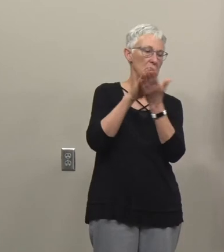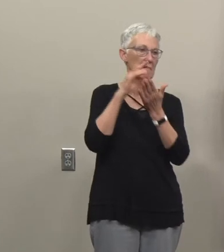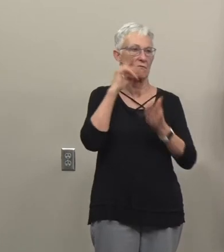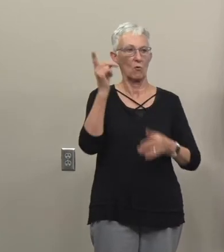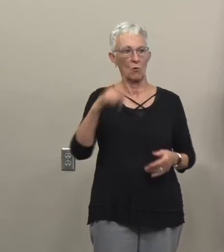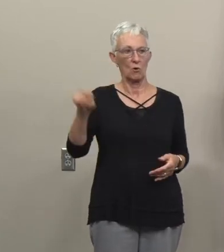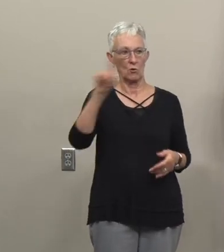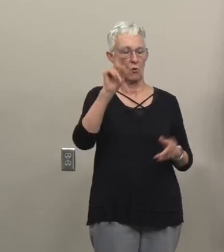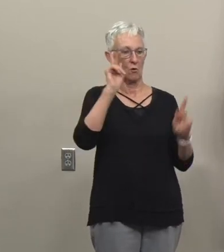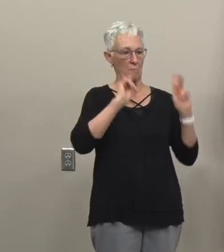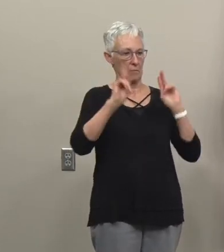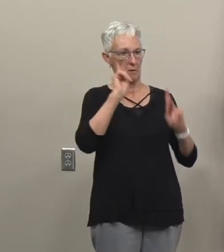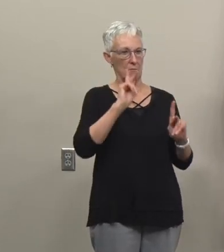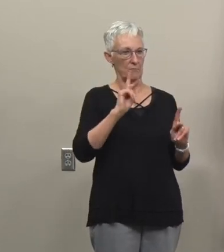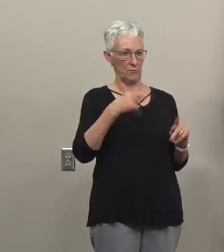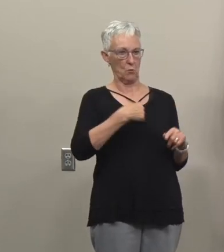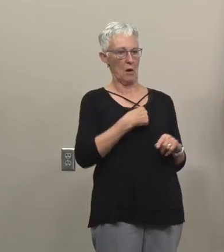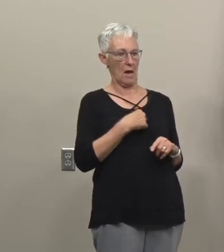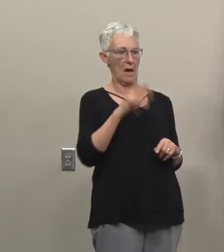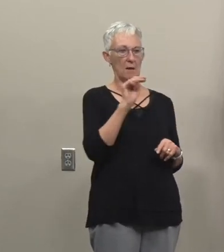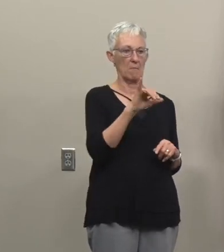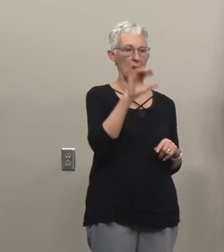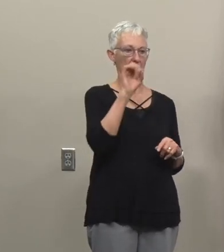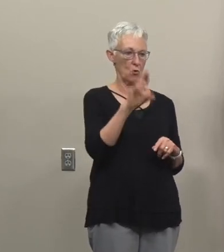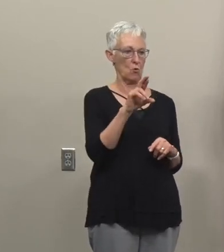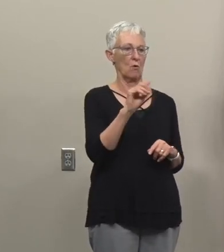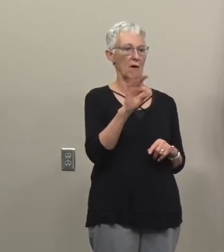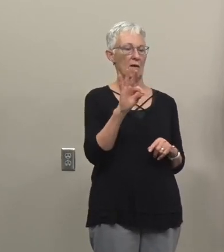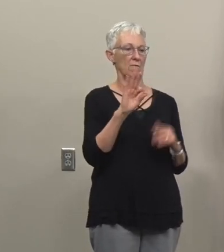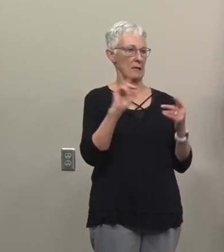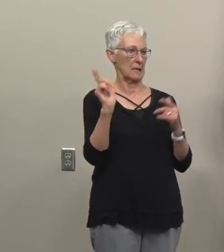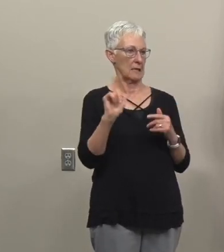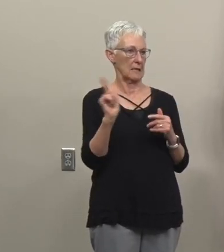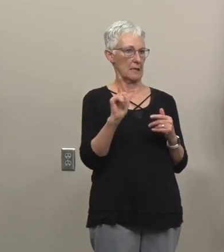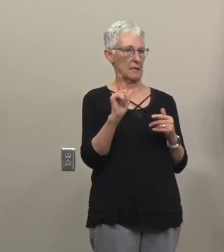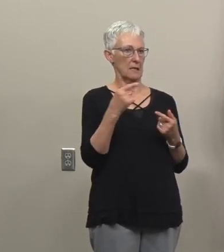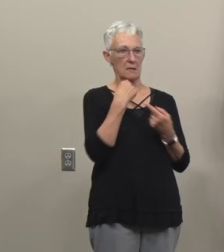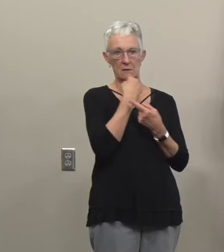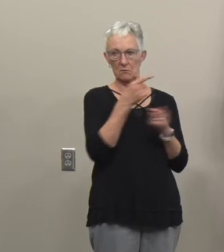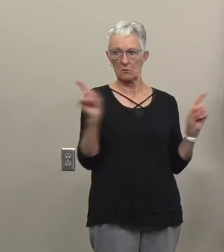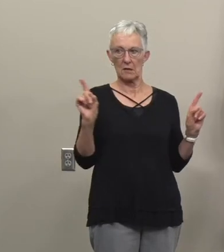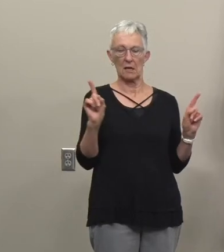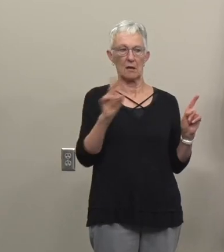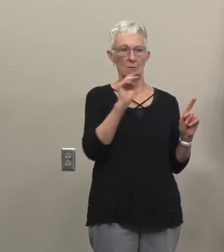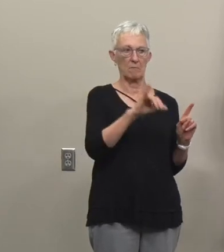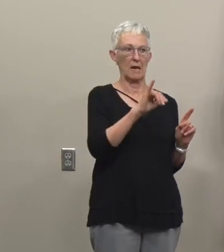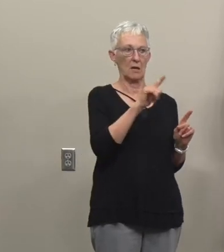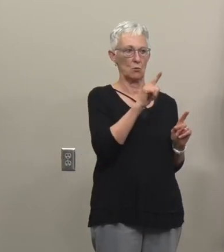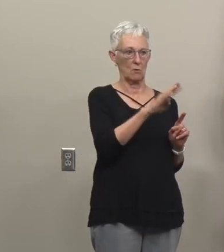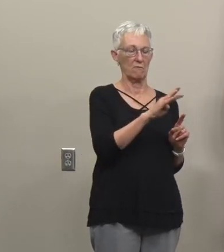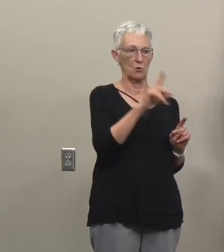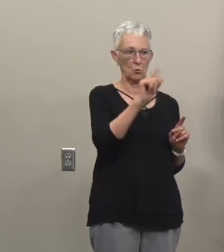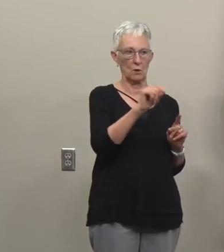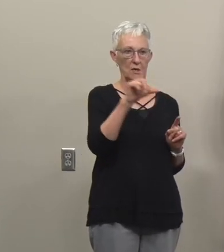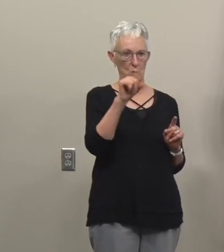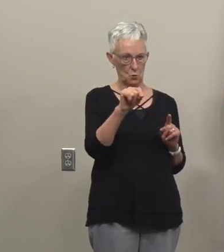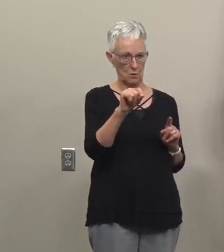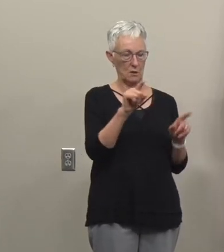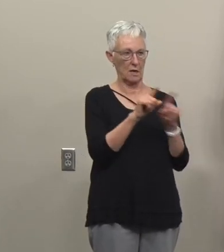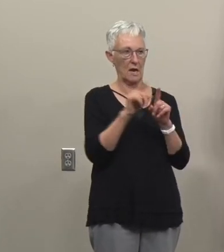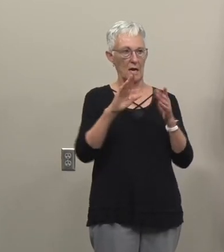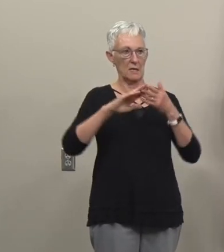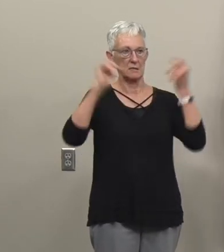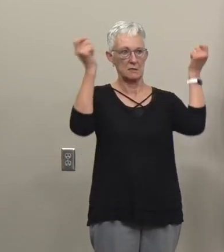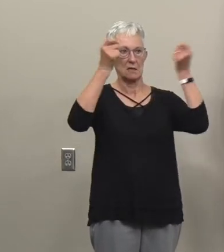Lirian Gaylor Baird, Mayor of the City of Lincoln, Nebraska, do hereby proclaim May 24th, 2020, as